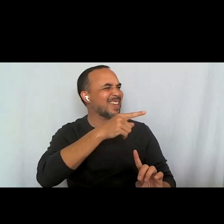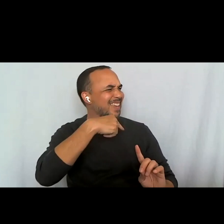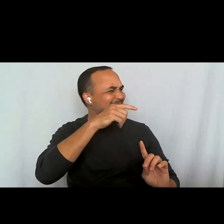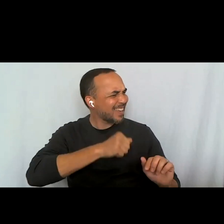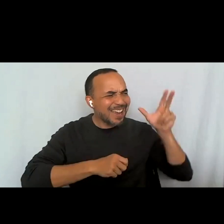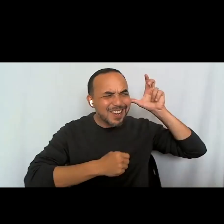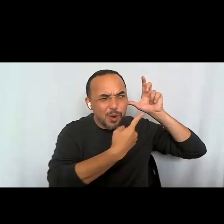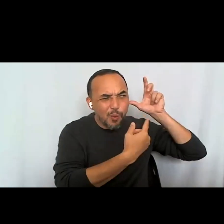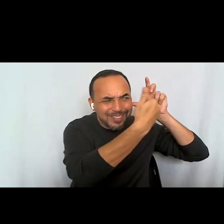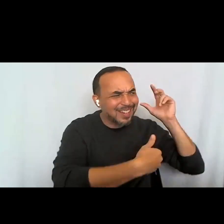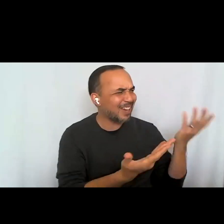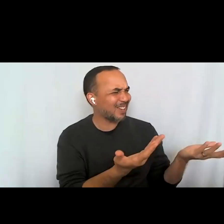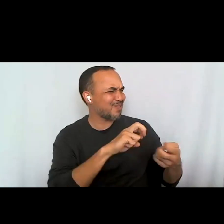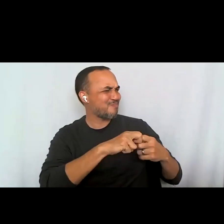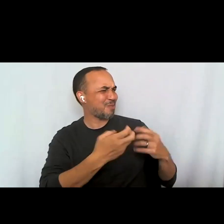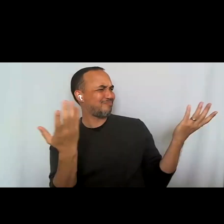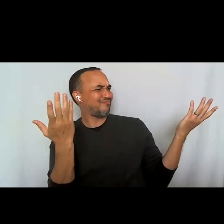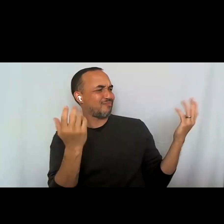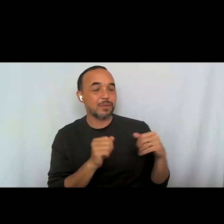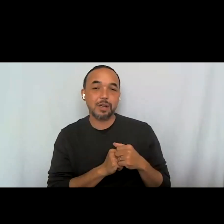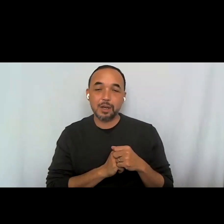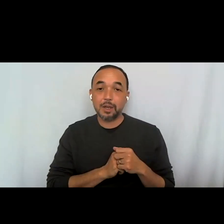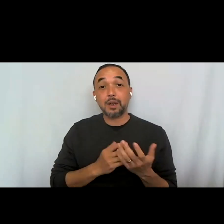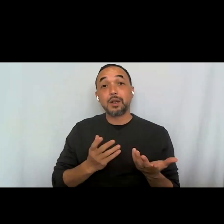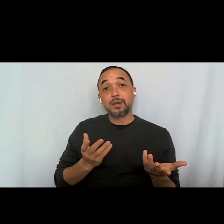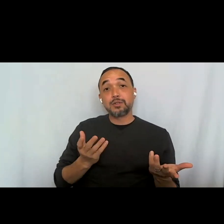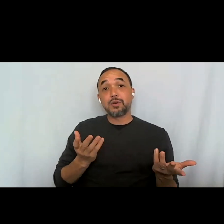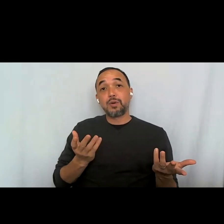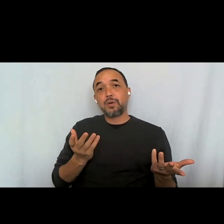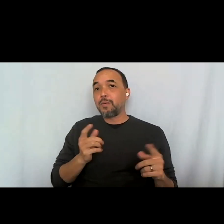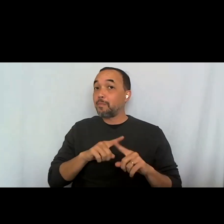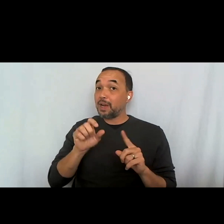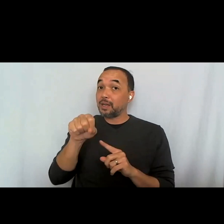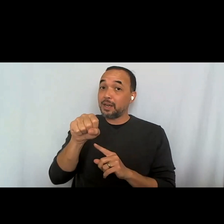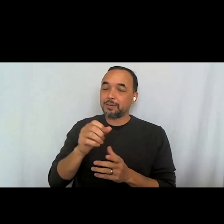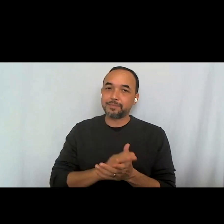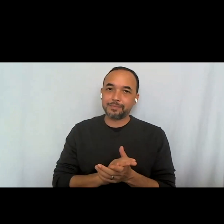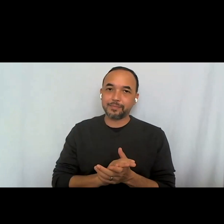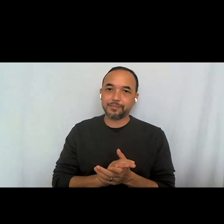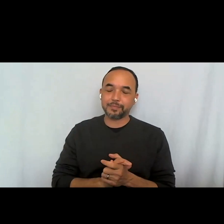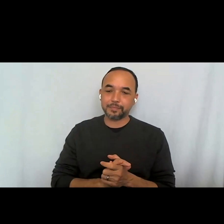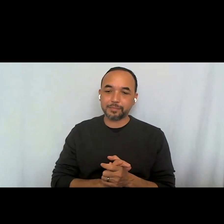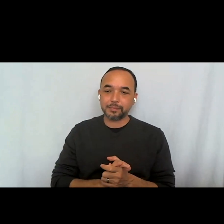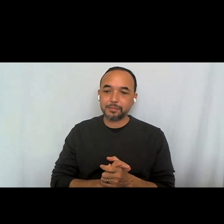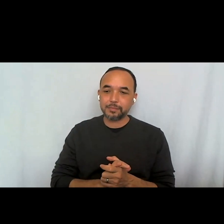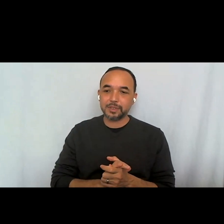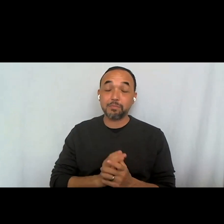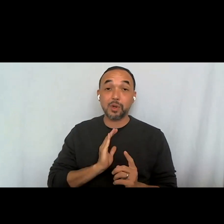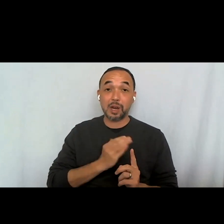don't see the issue. But yeah, in our case, I think the most important